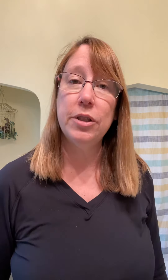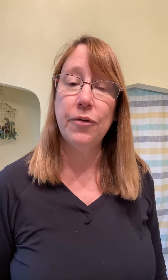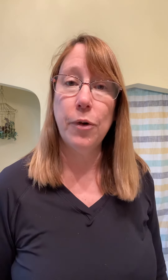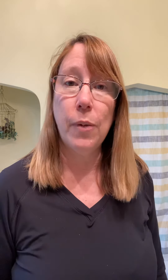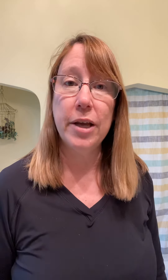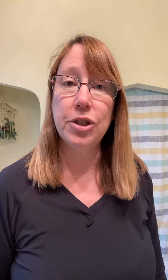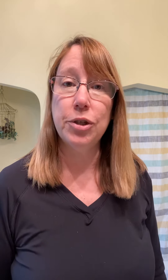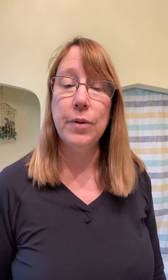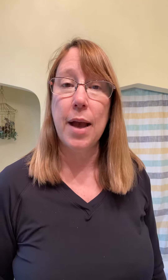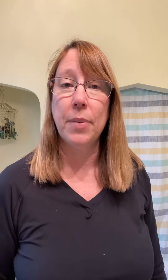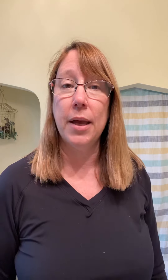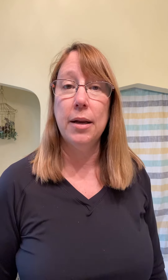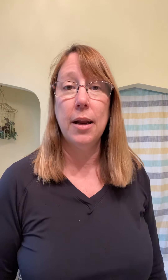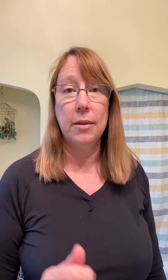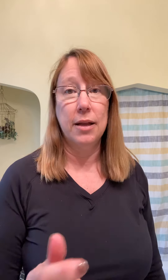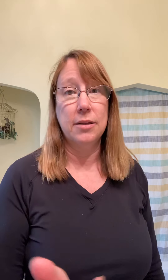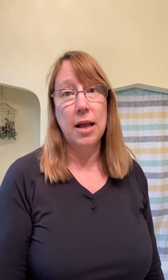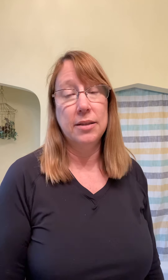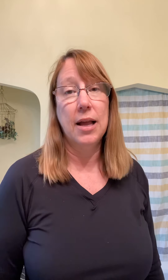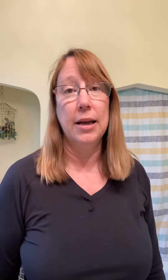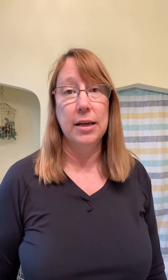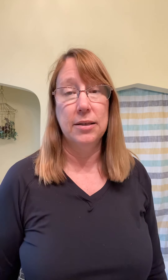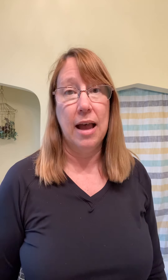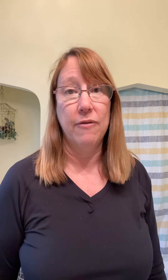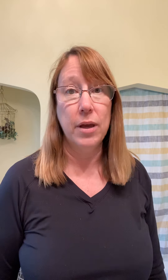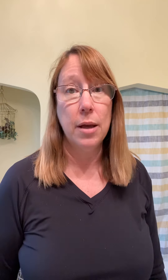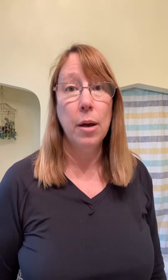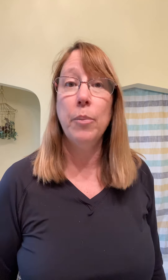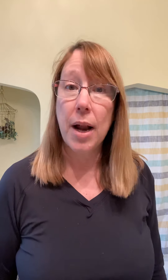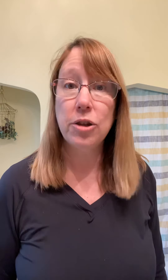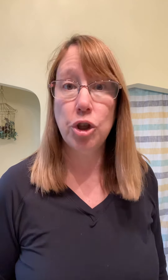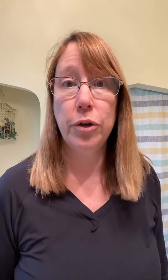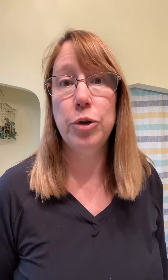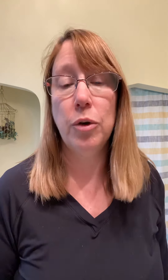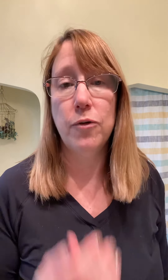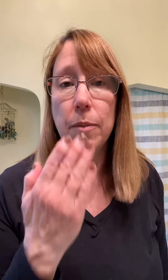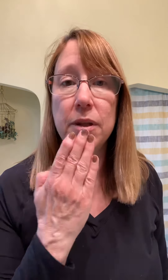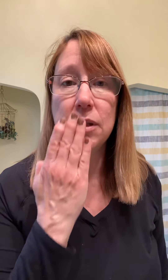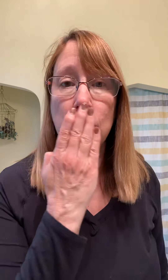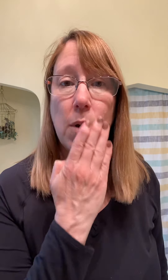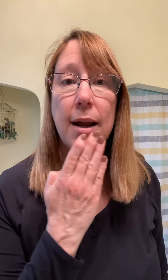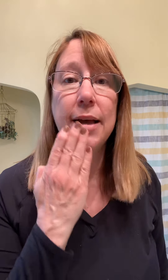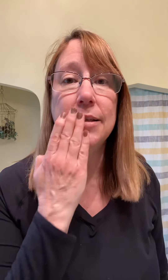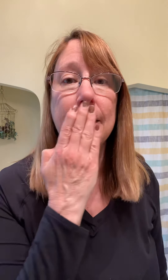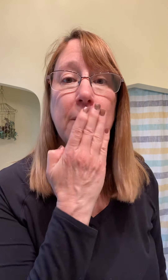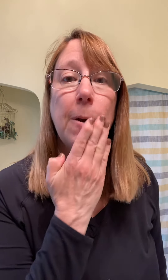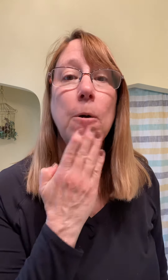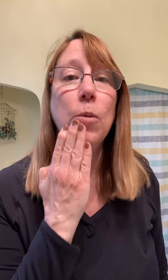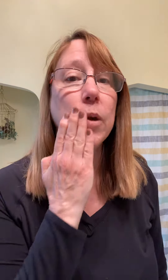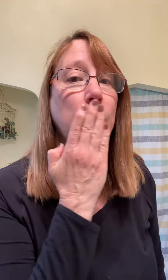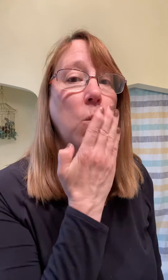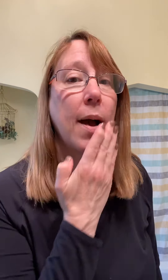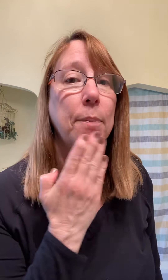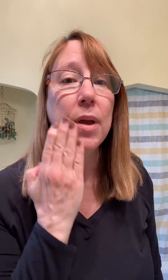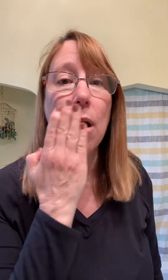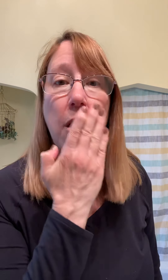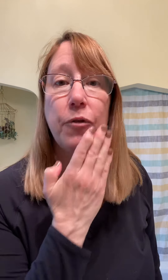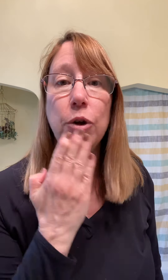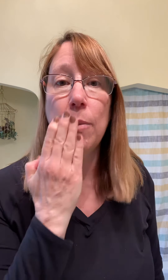different way to do napkin that's on Signing Savvy, but I'll show you two of them. This is the one I did where you're wiping off your